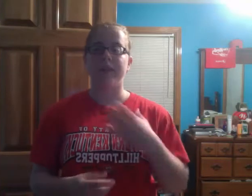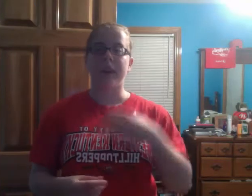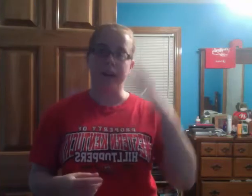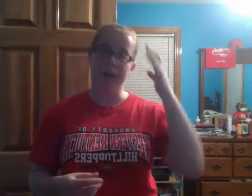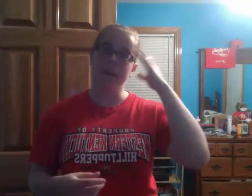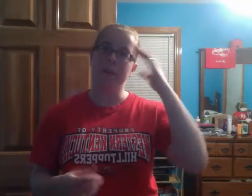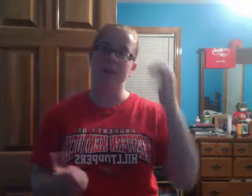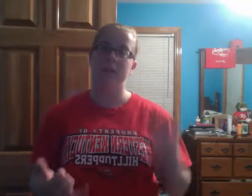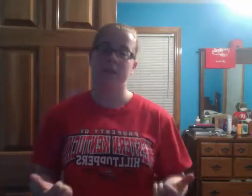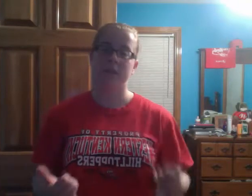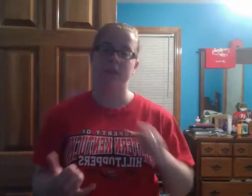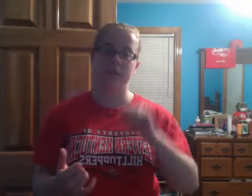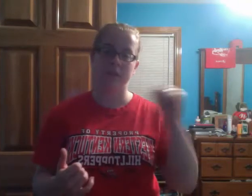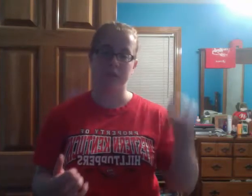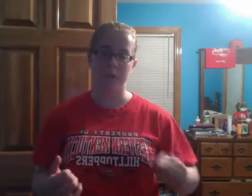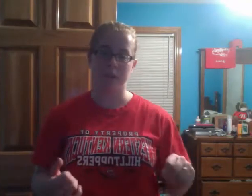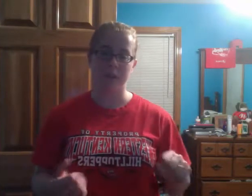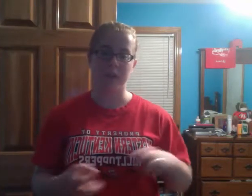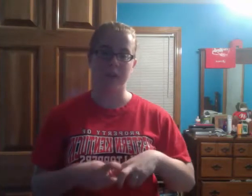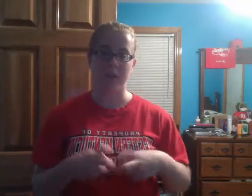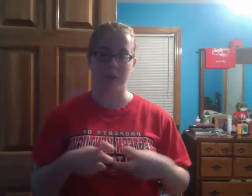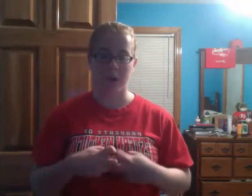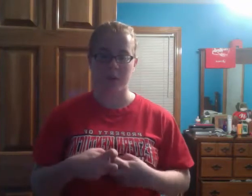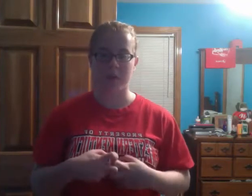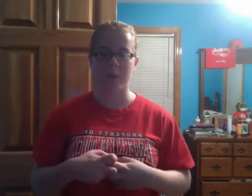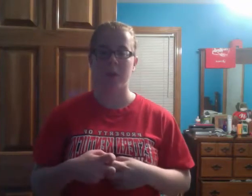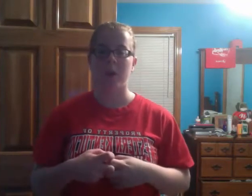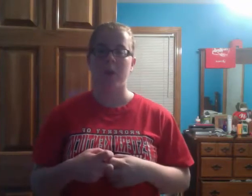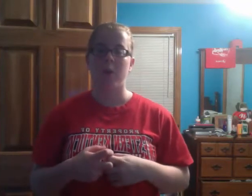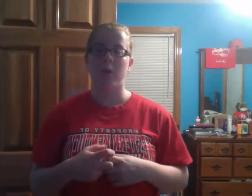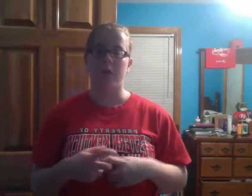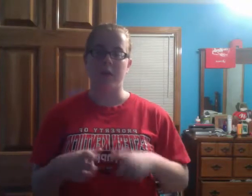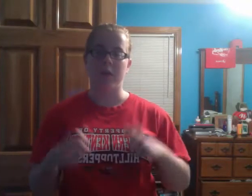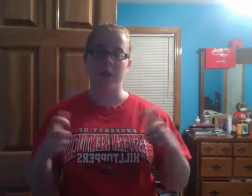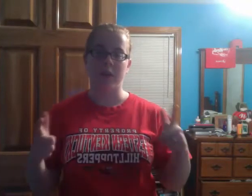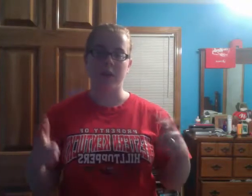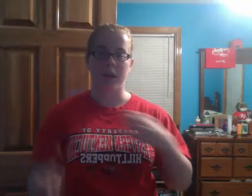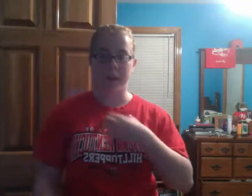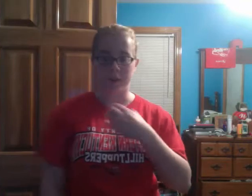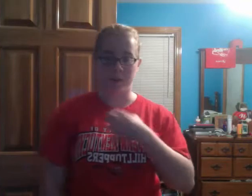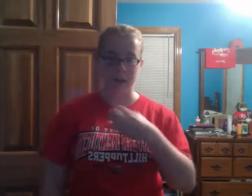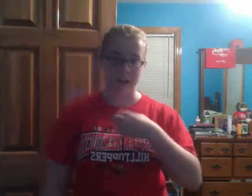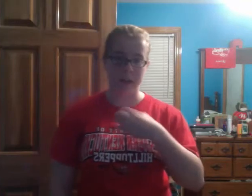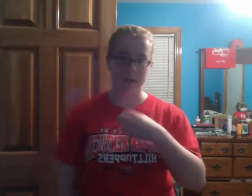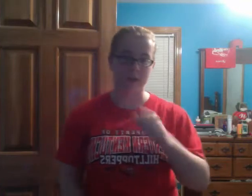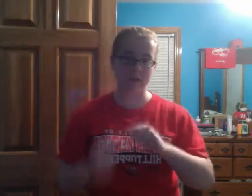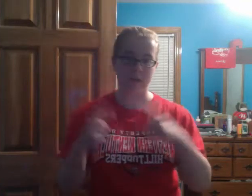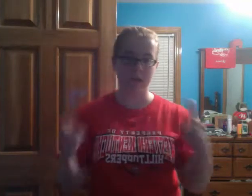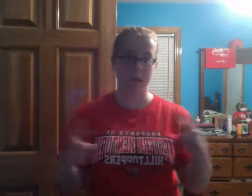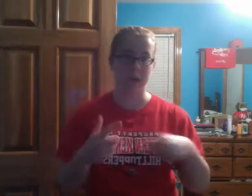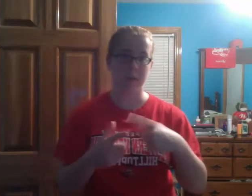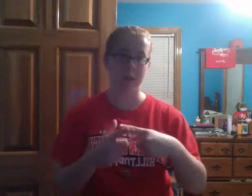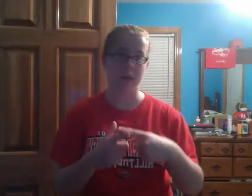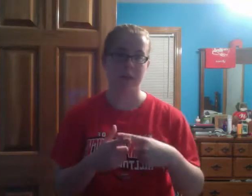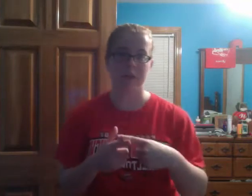I know this semester I've had problems with everybody complaining a lot about